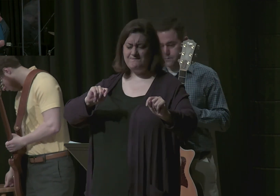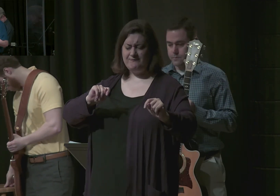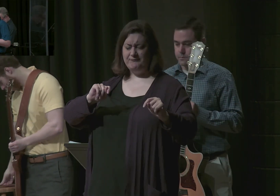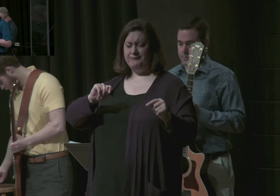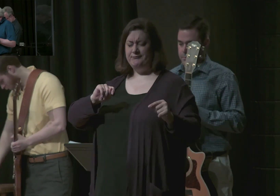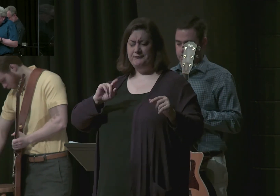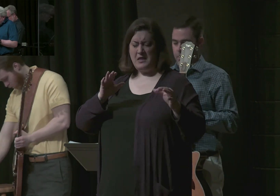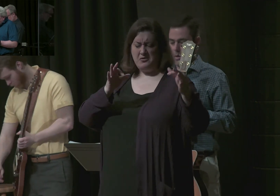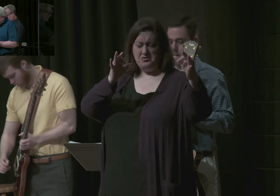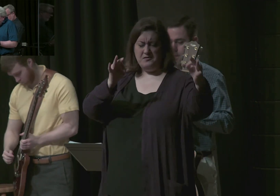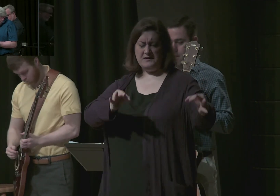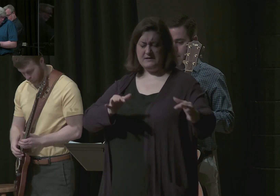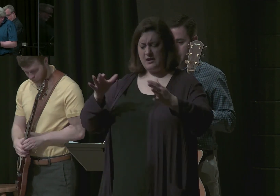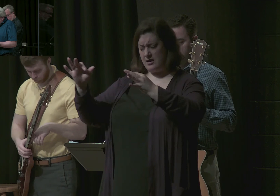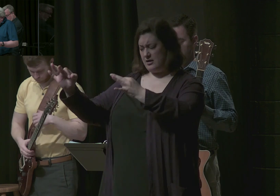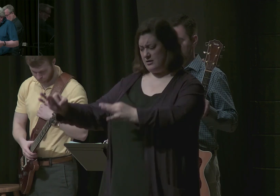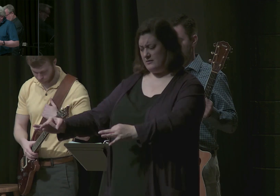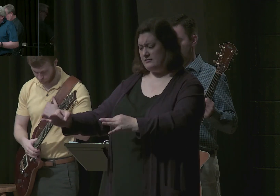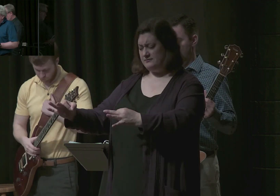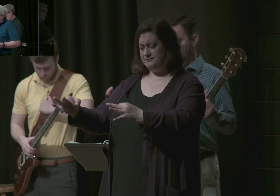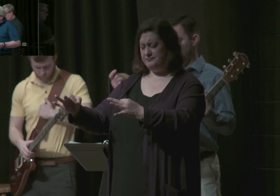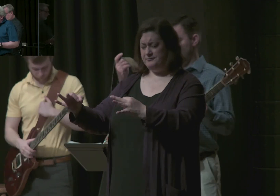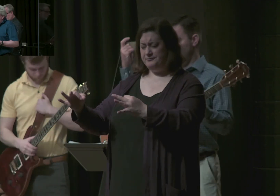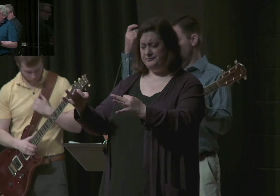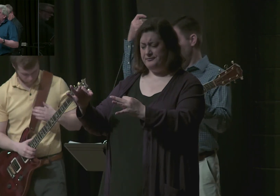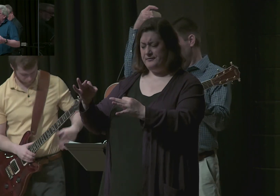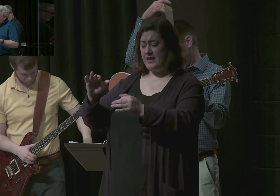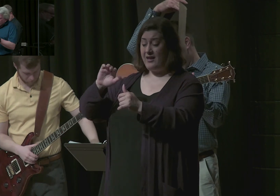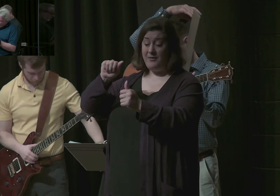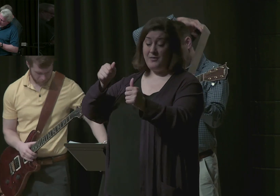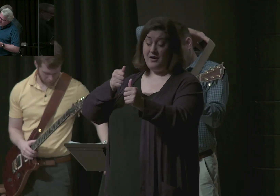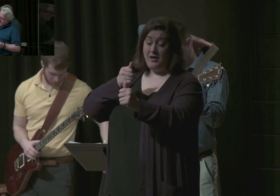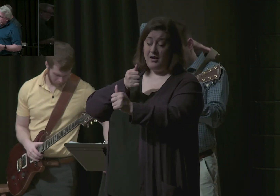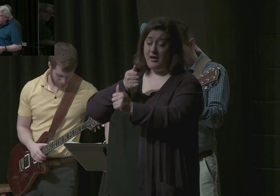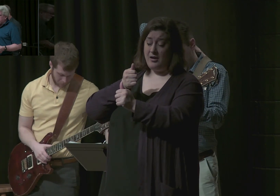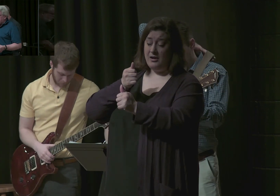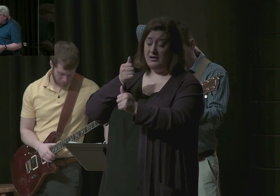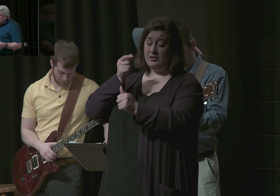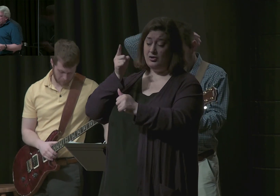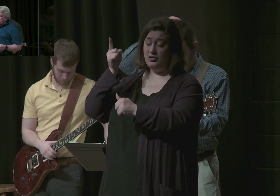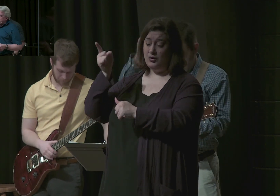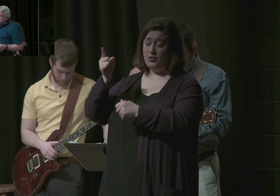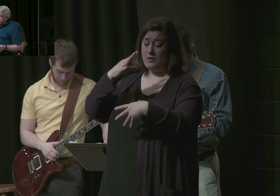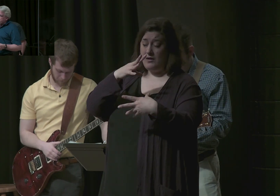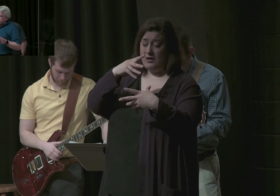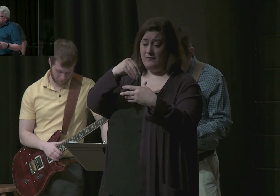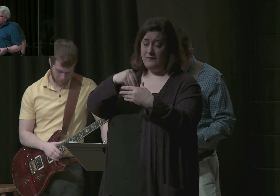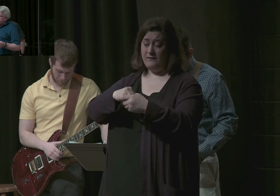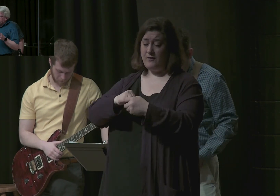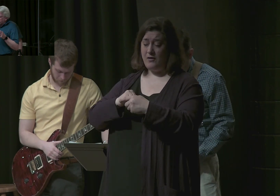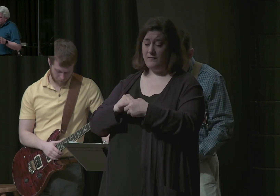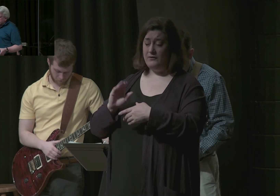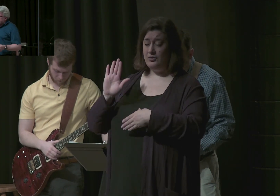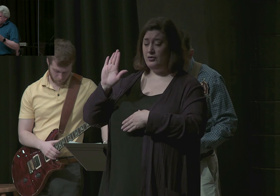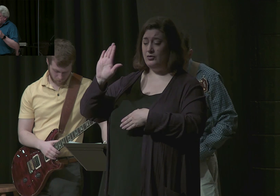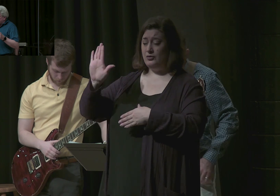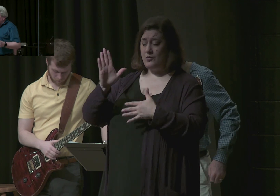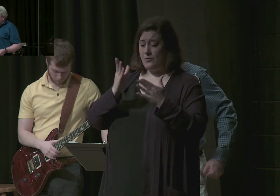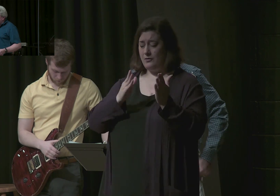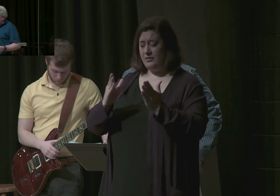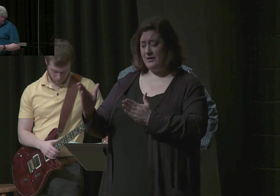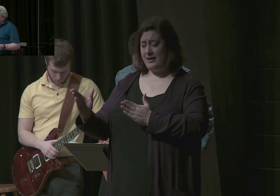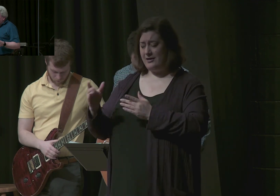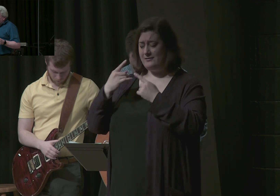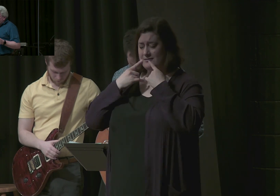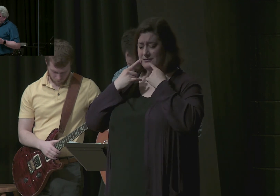and making these incredible decisions. And all along behind the scenes, you are simply moving your purposes and